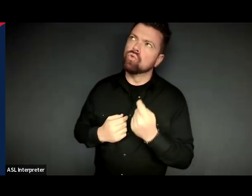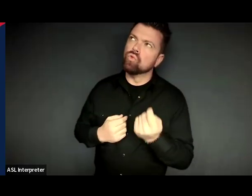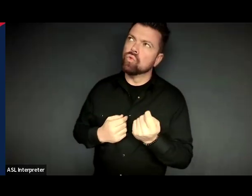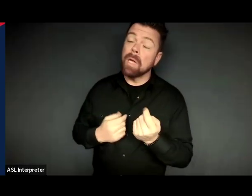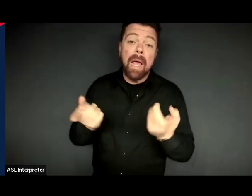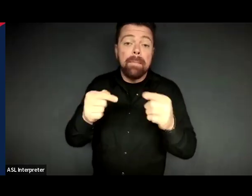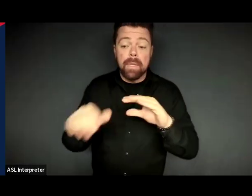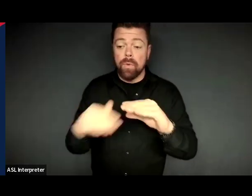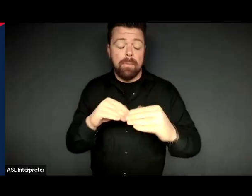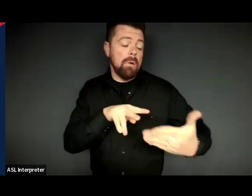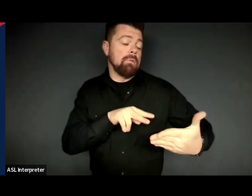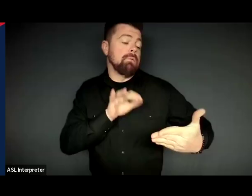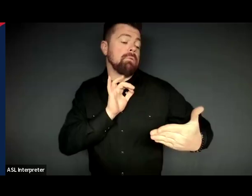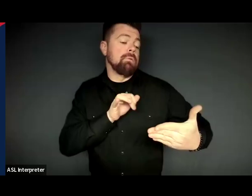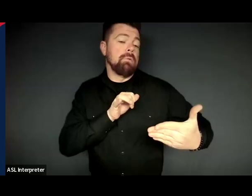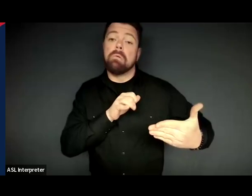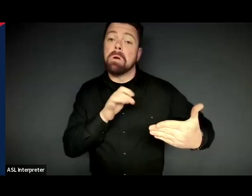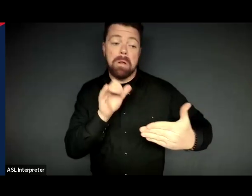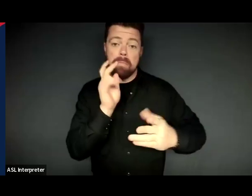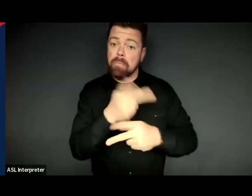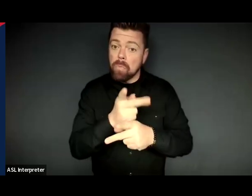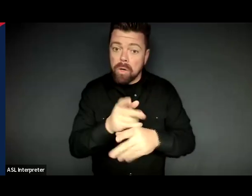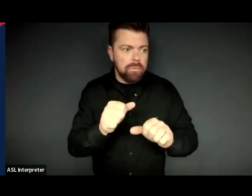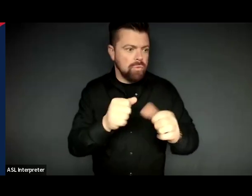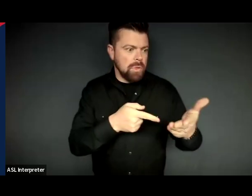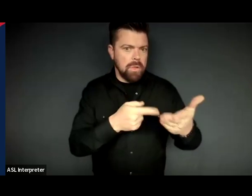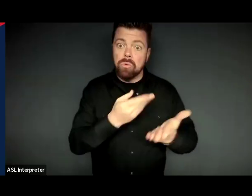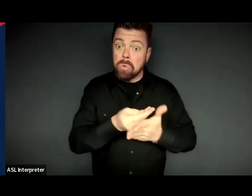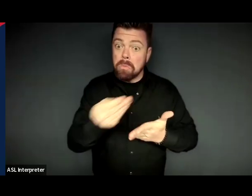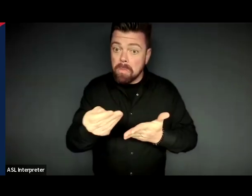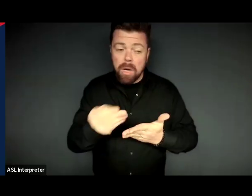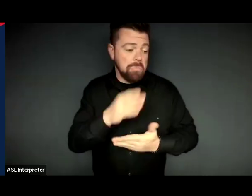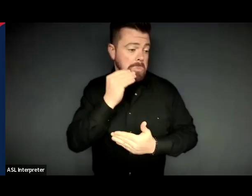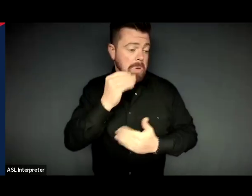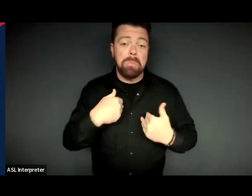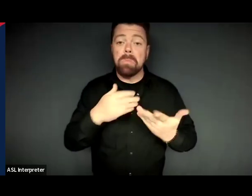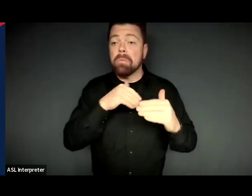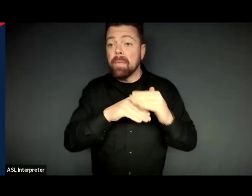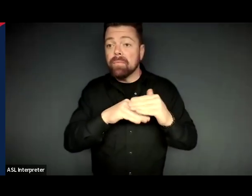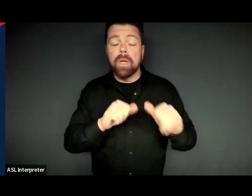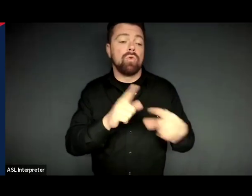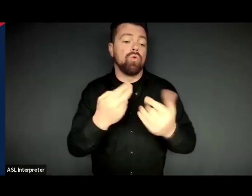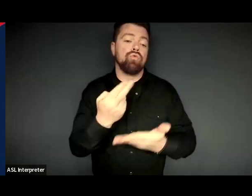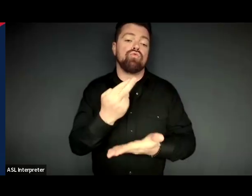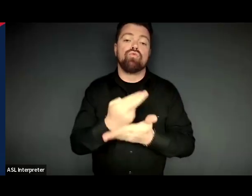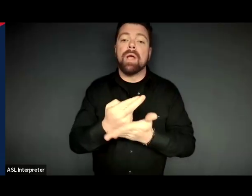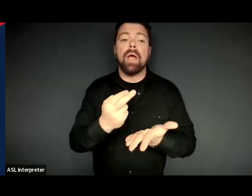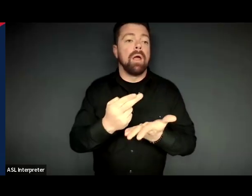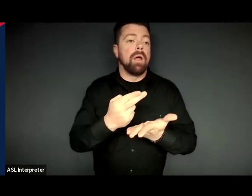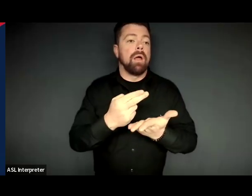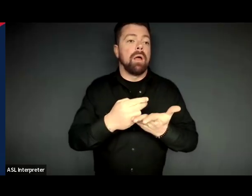email that now it is going to be allowed in people's homes. So you go to a rehab facility, learn